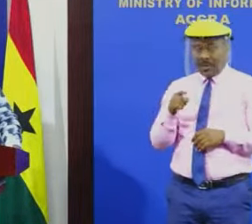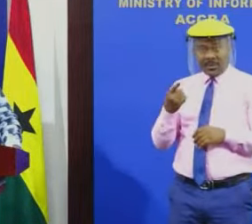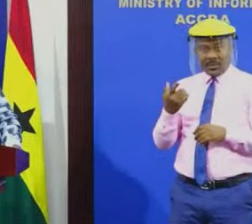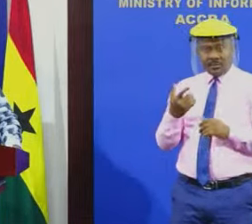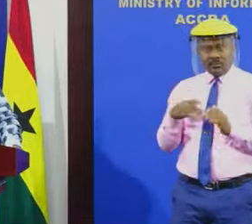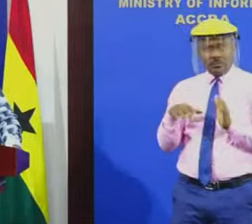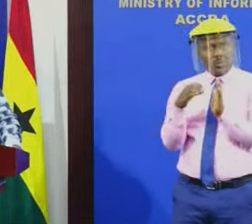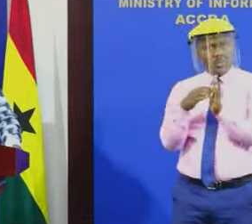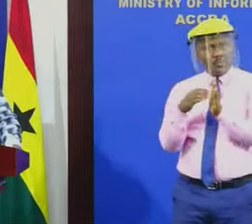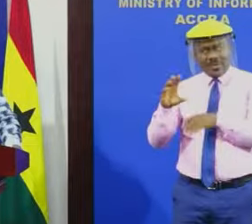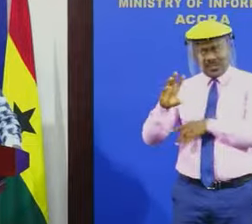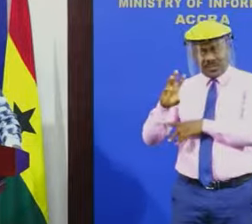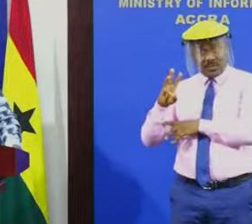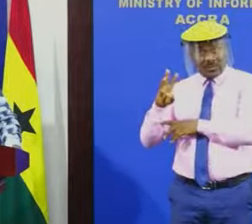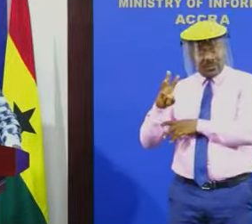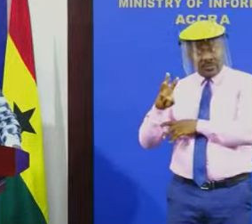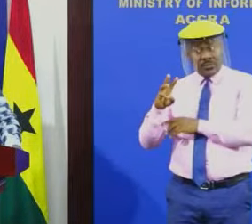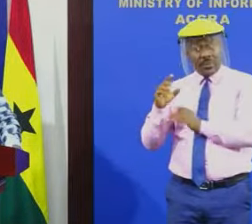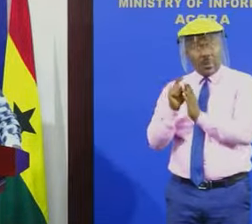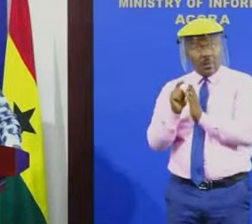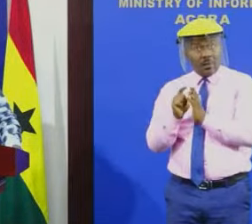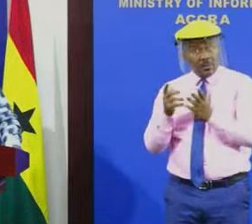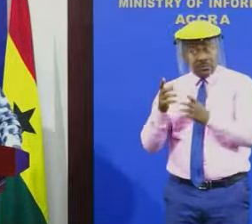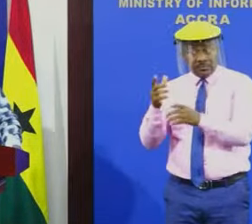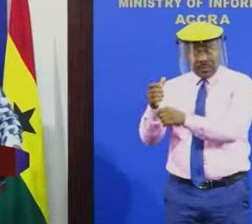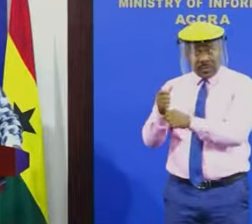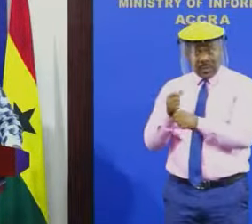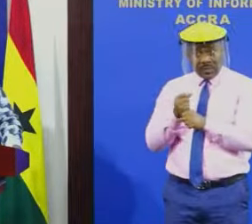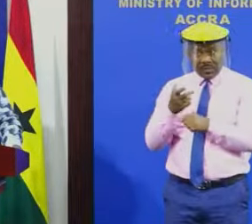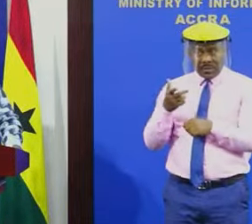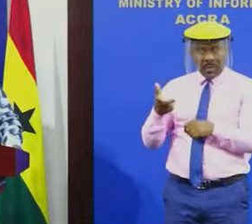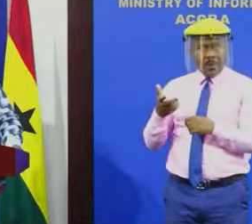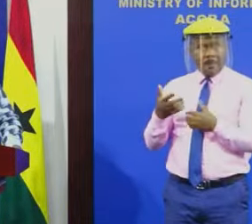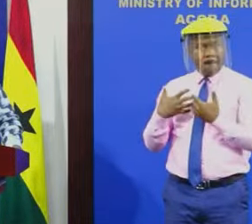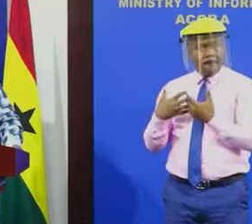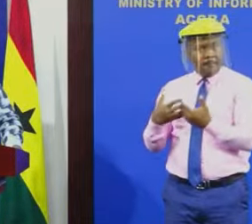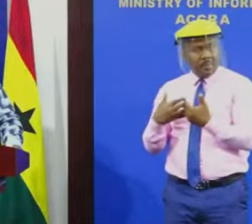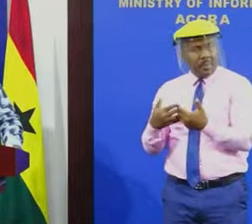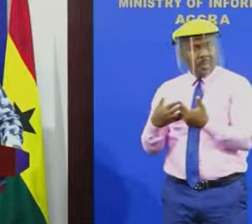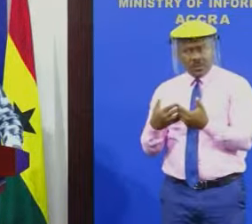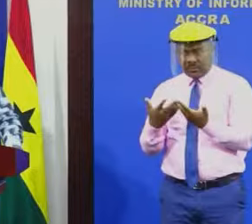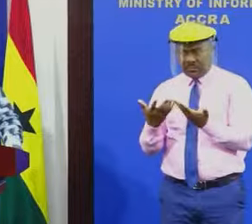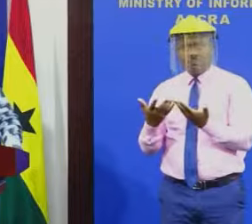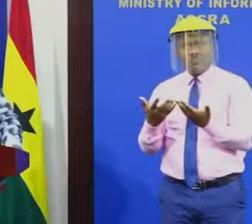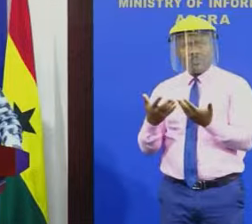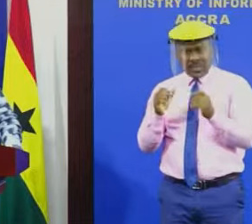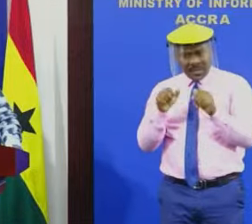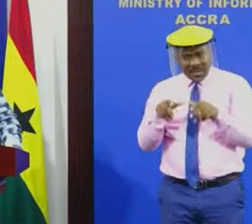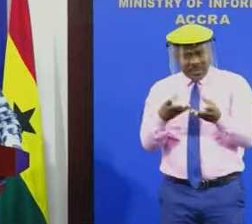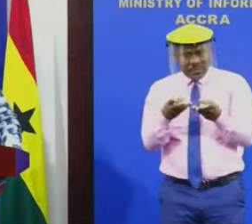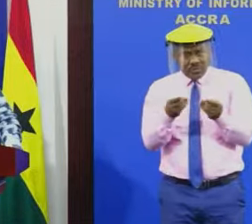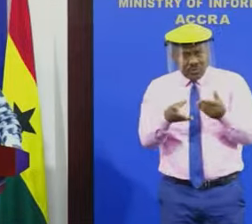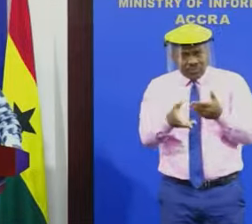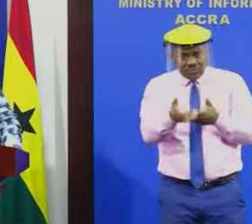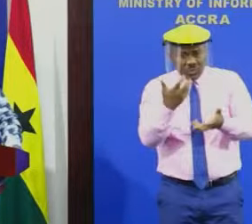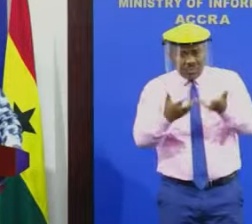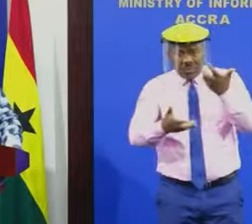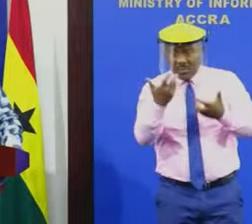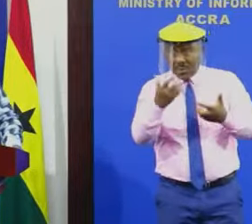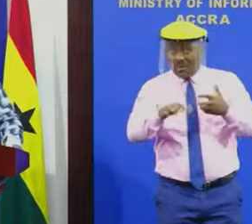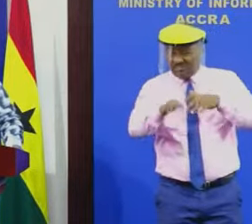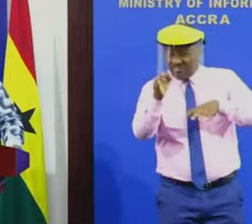Pollution Act, has acquired aquatic and trash skimmers to help address the plastic litter